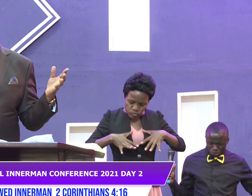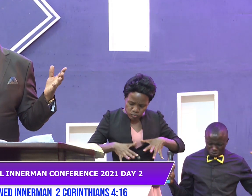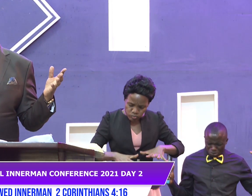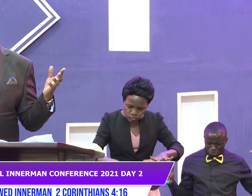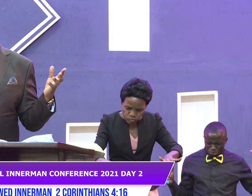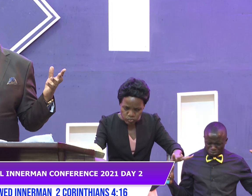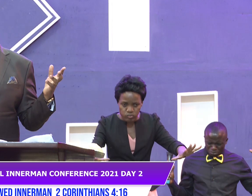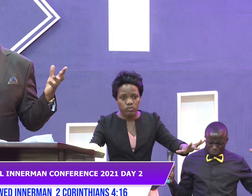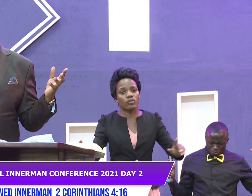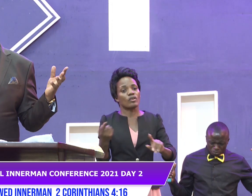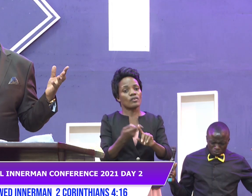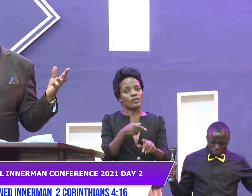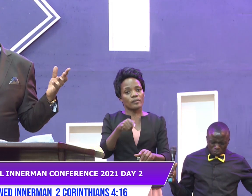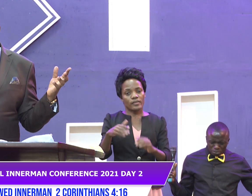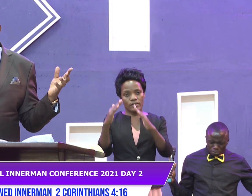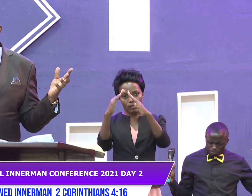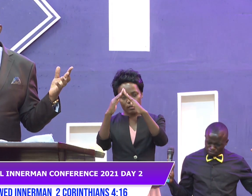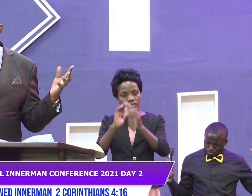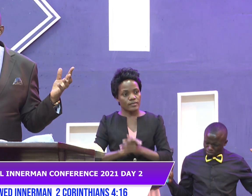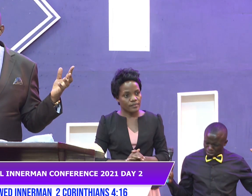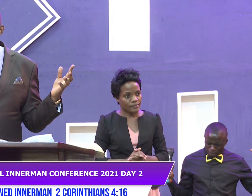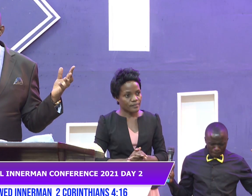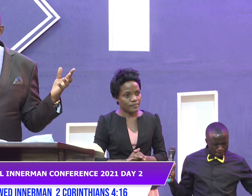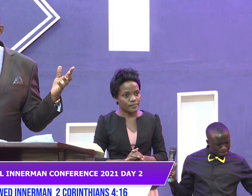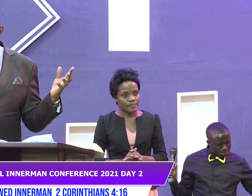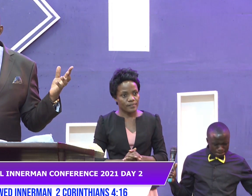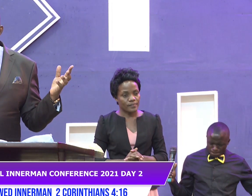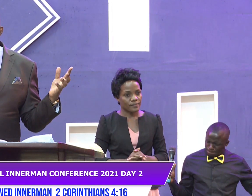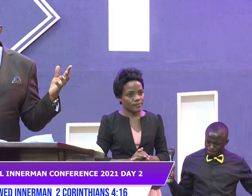That the streams of worship will flow out of this house.